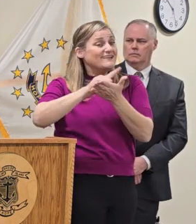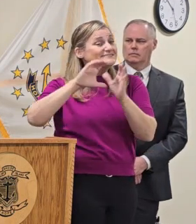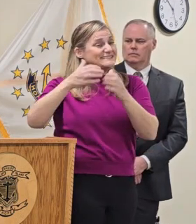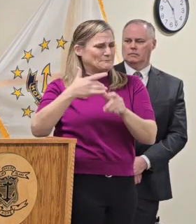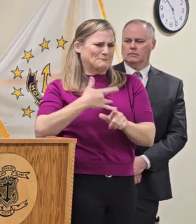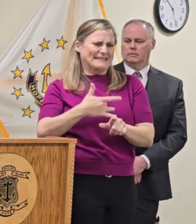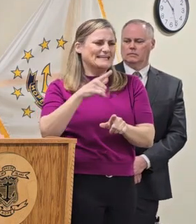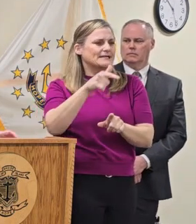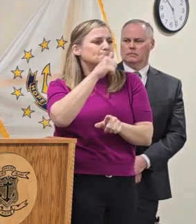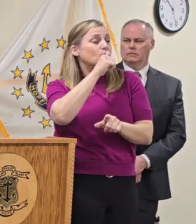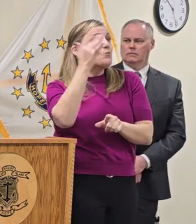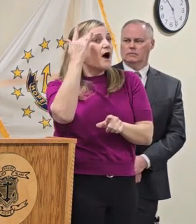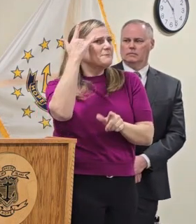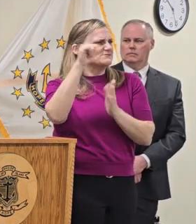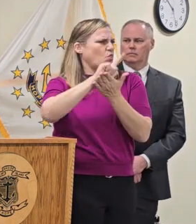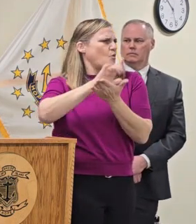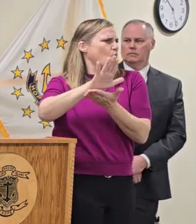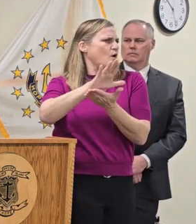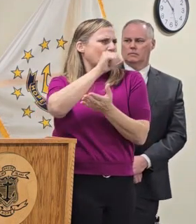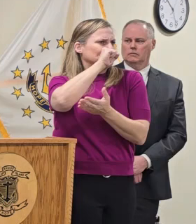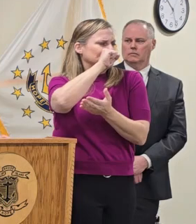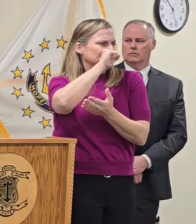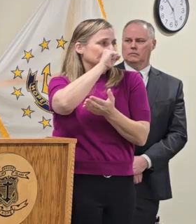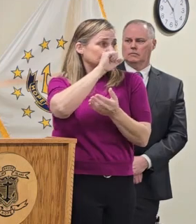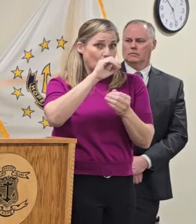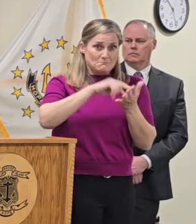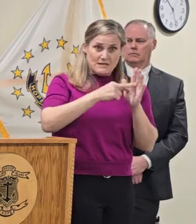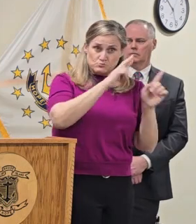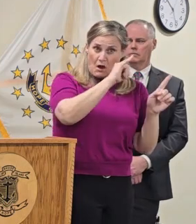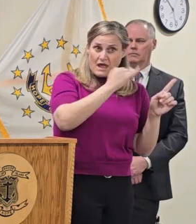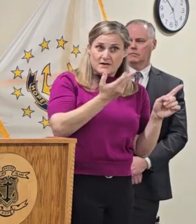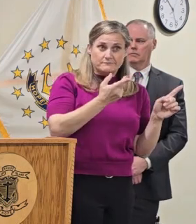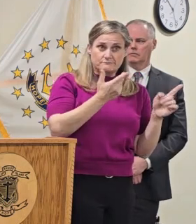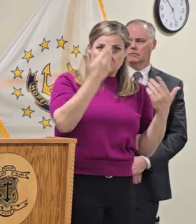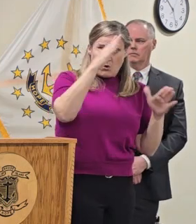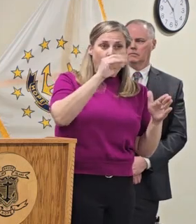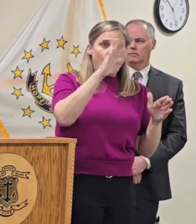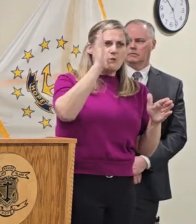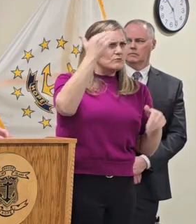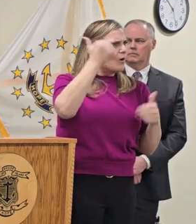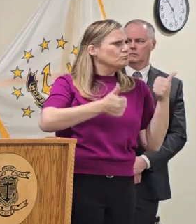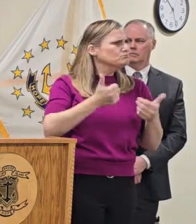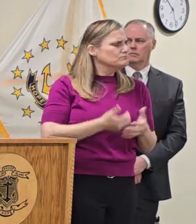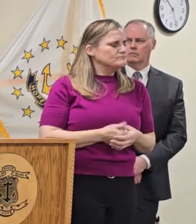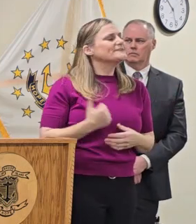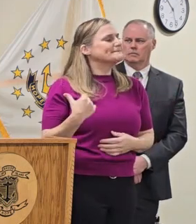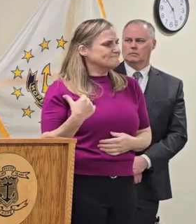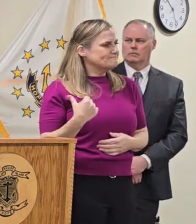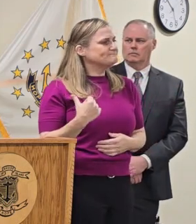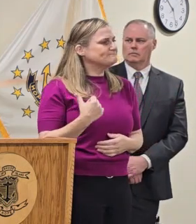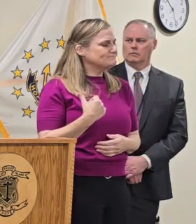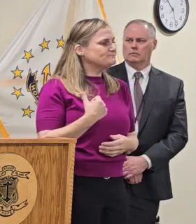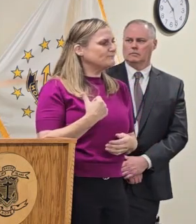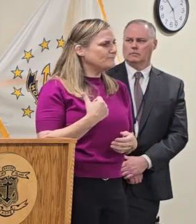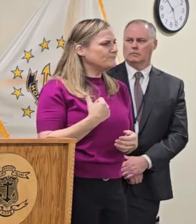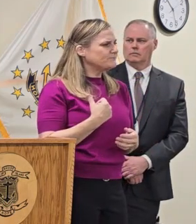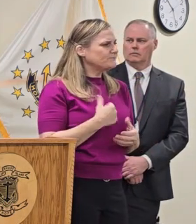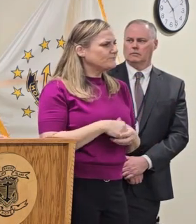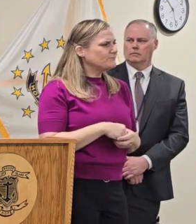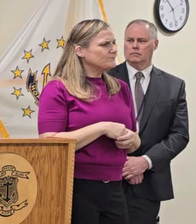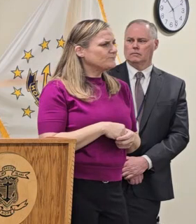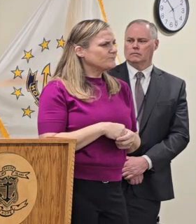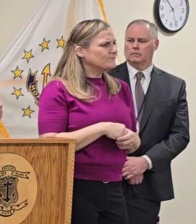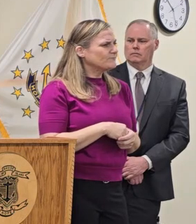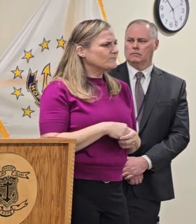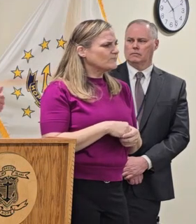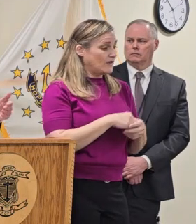until a lawsuit drops. Well, on the legal side, we're going to certainly take the lead from our legal team, right? So